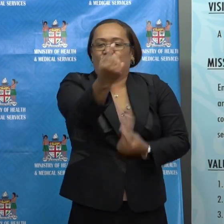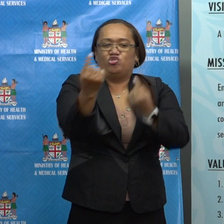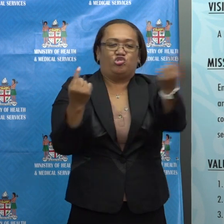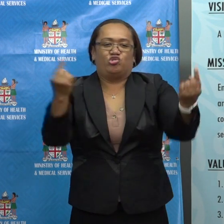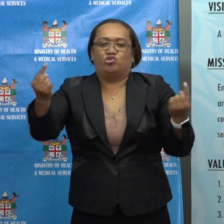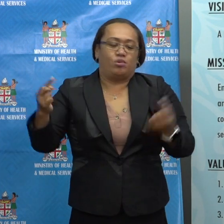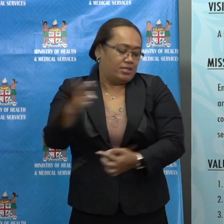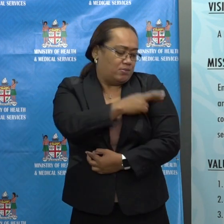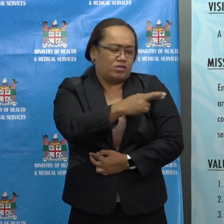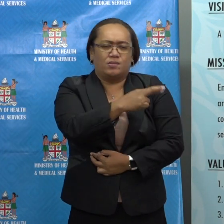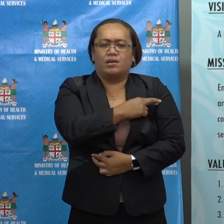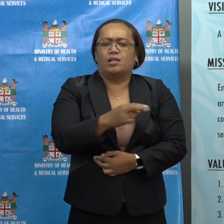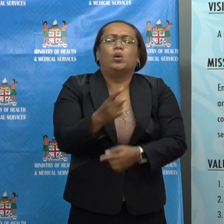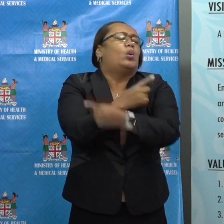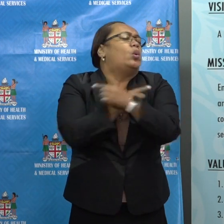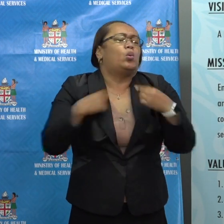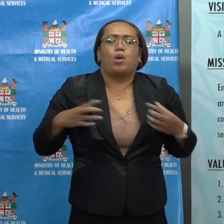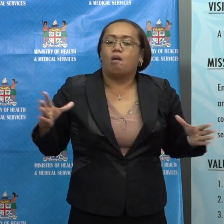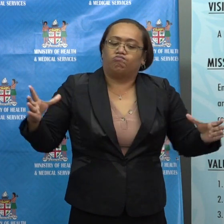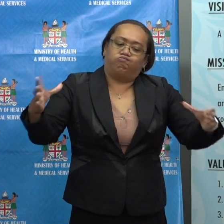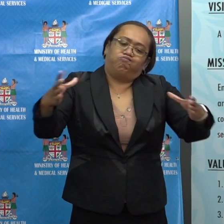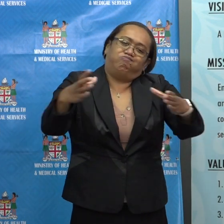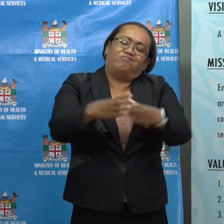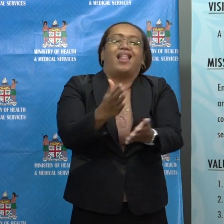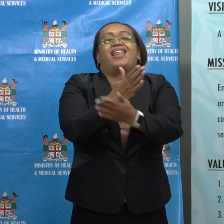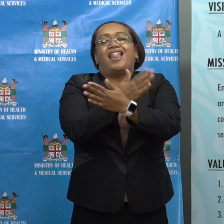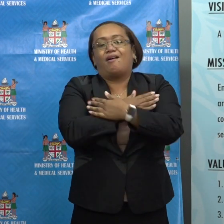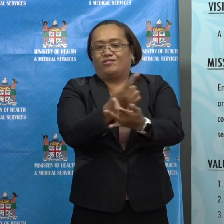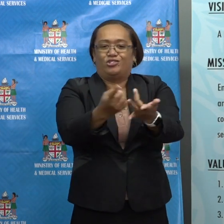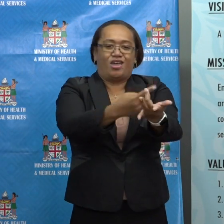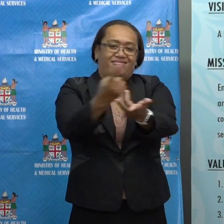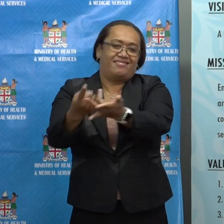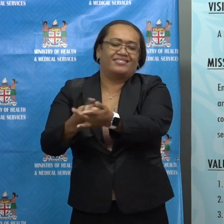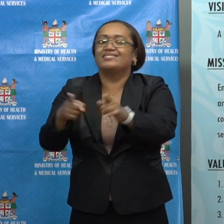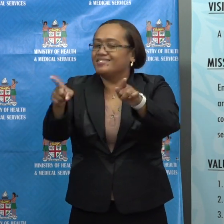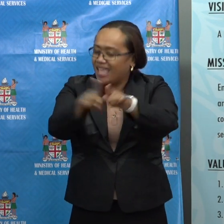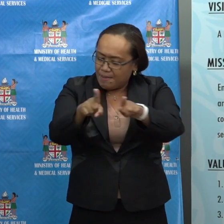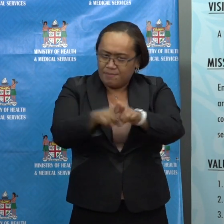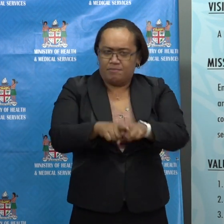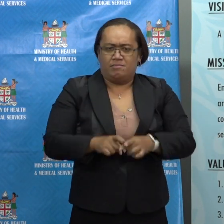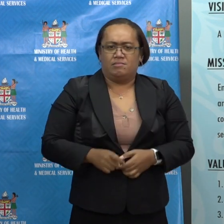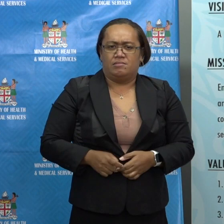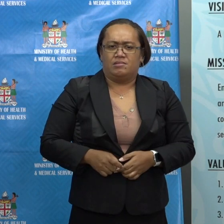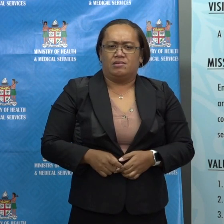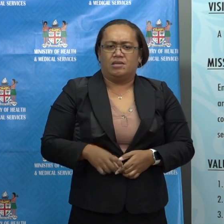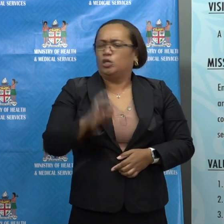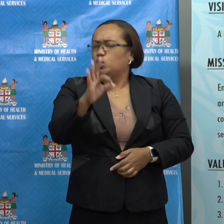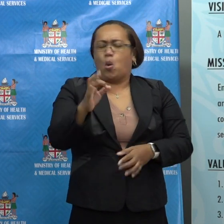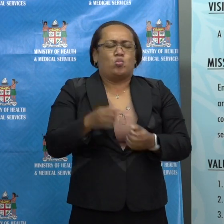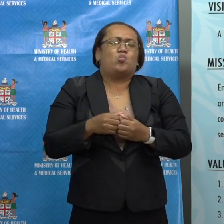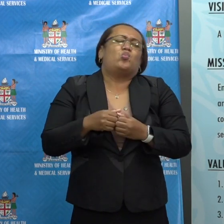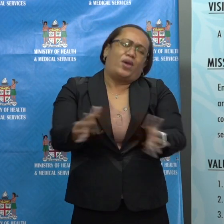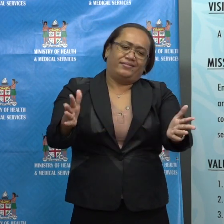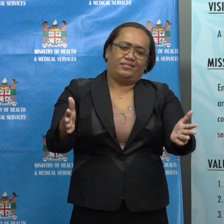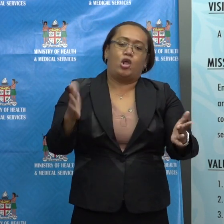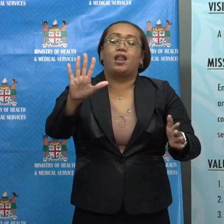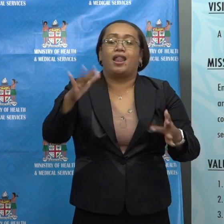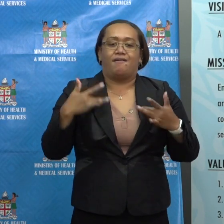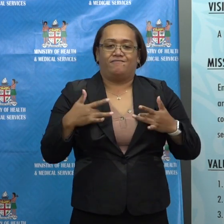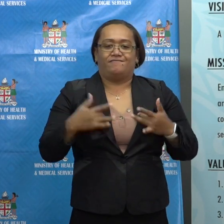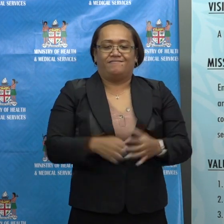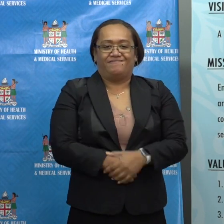country and those we love, do what we've been directed to do. Don't let this opportunity go to waste.